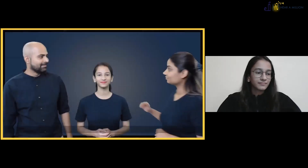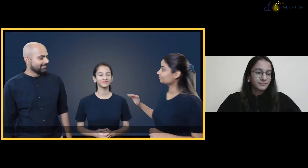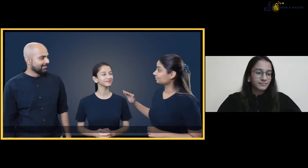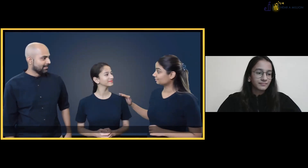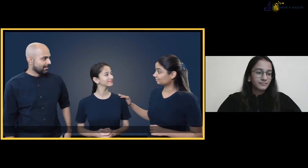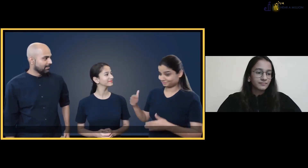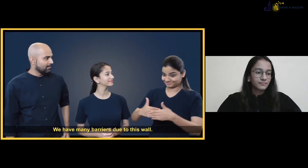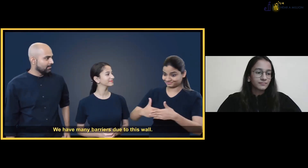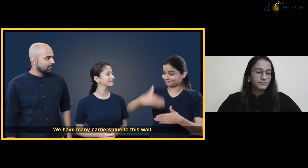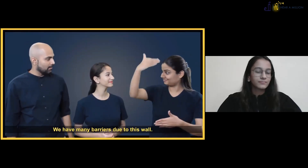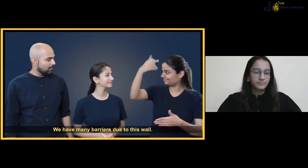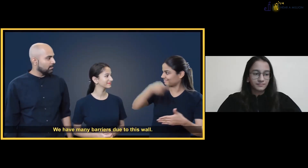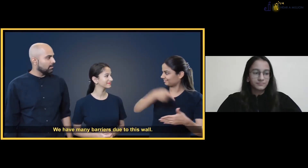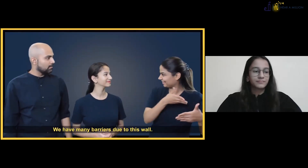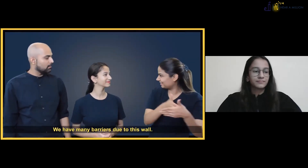that?